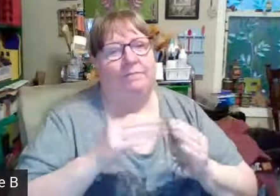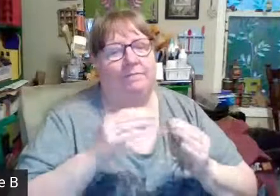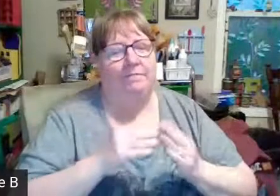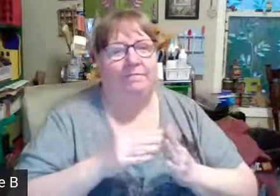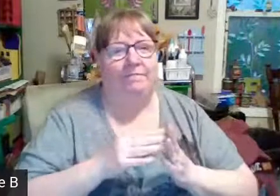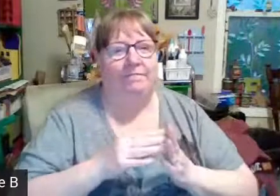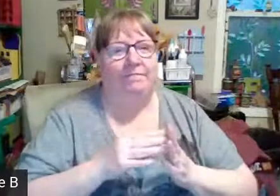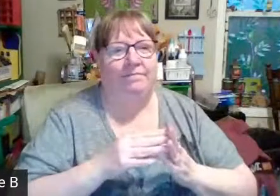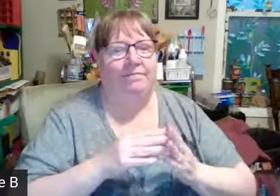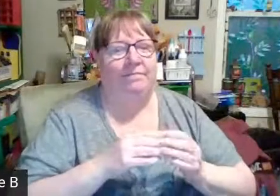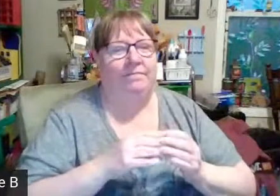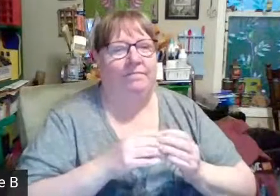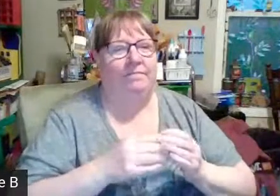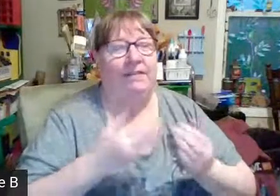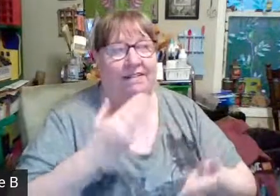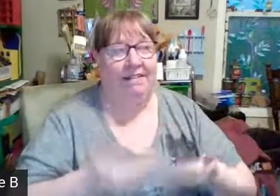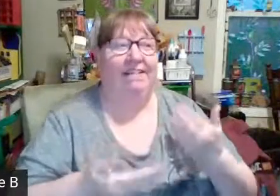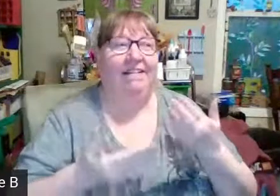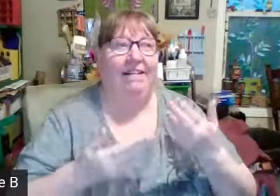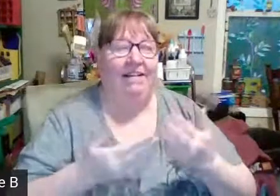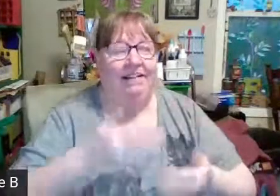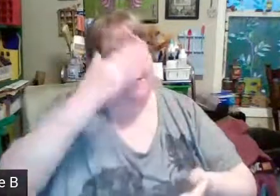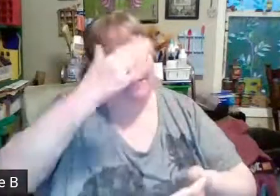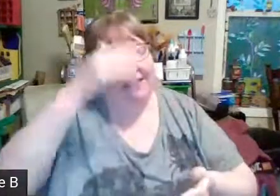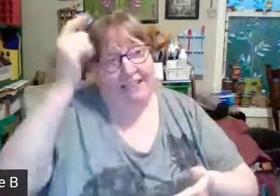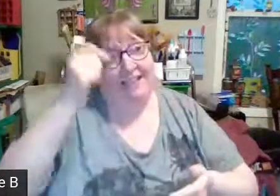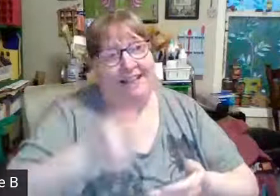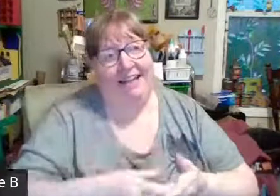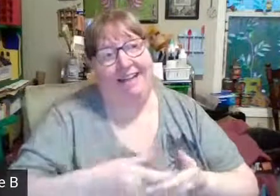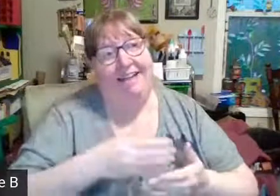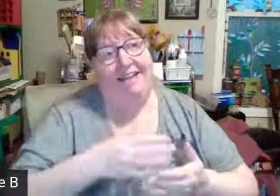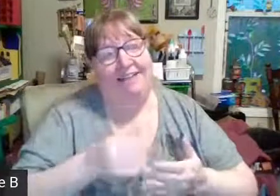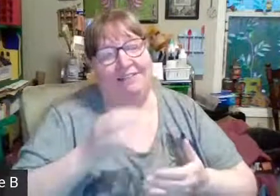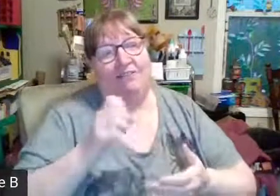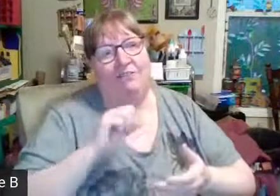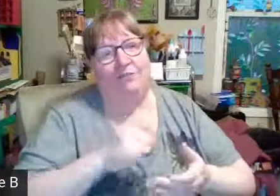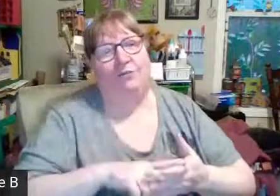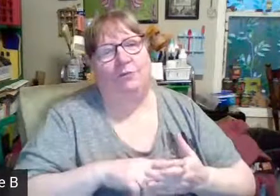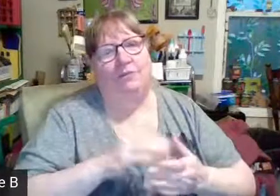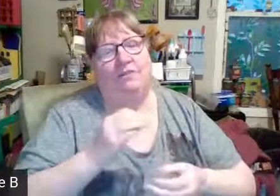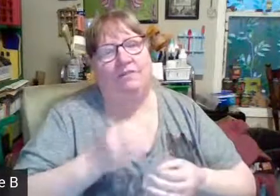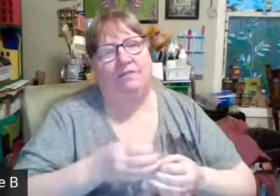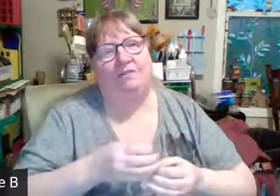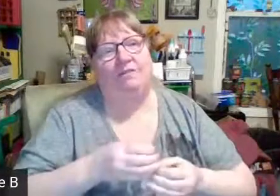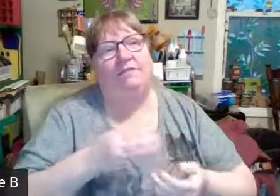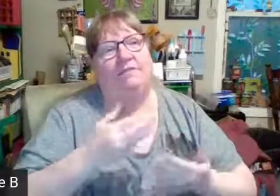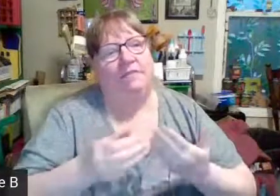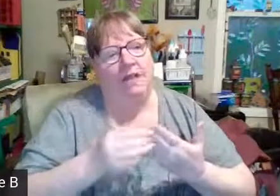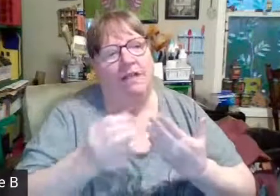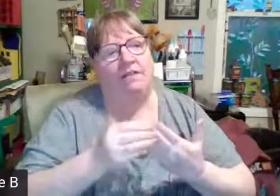Now, I try not to do that on Kit Month because it's a way of participating in the community, and on Jeans